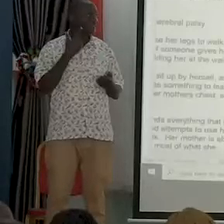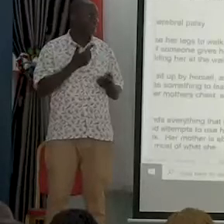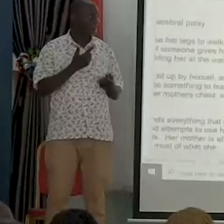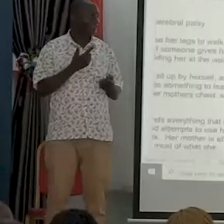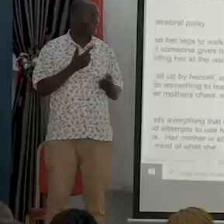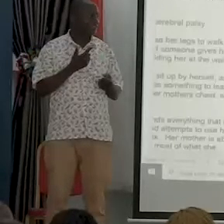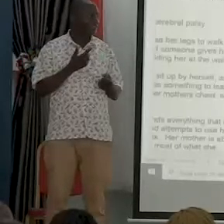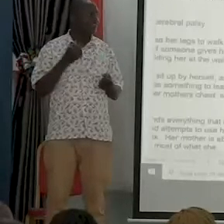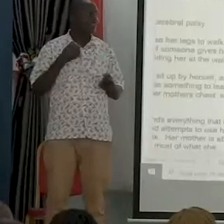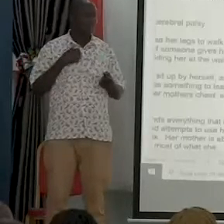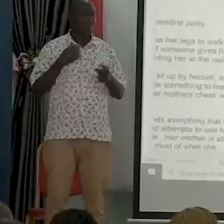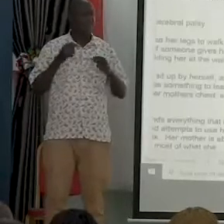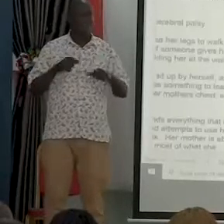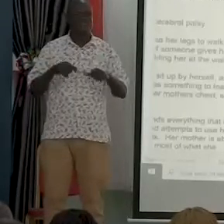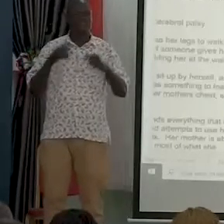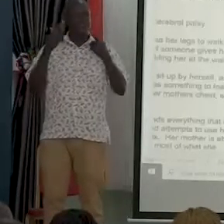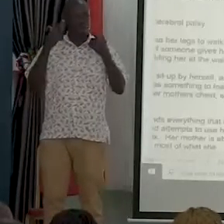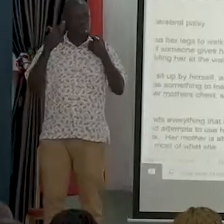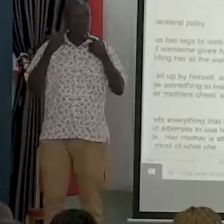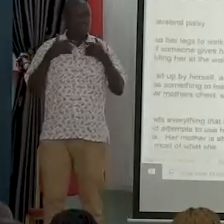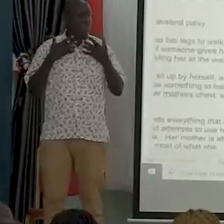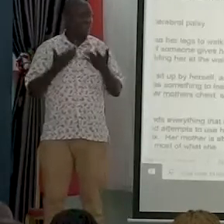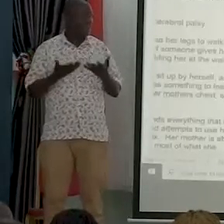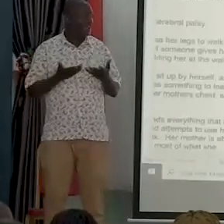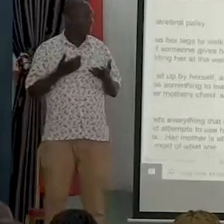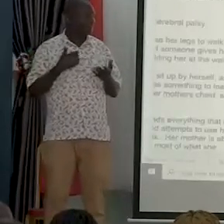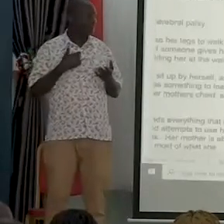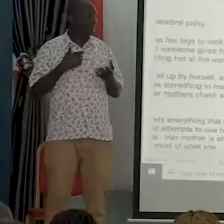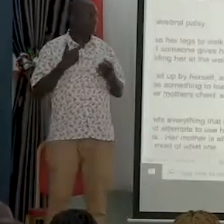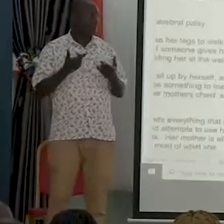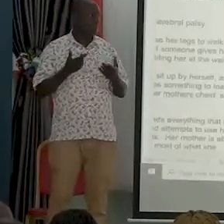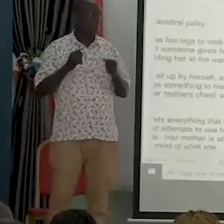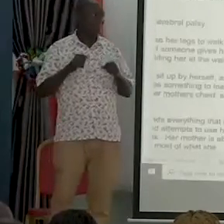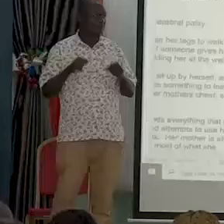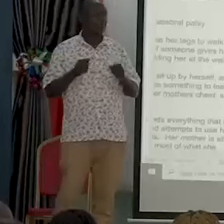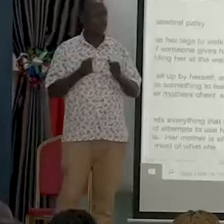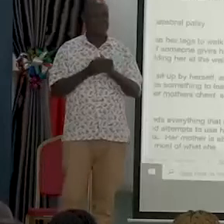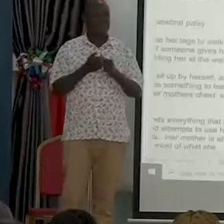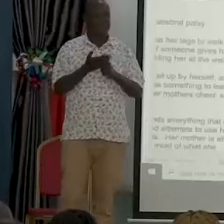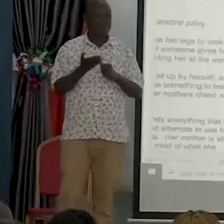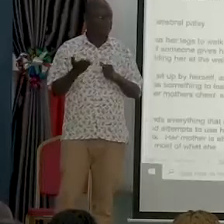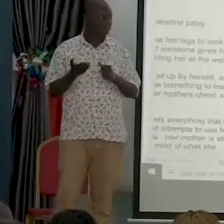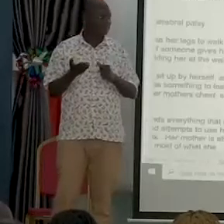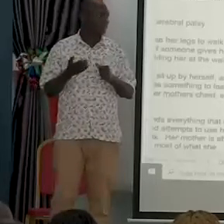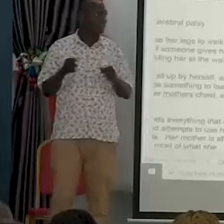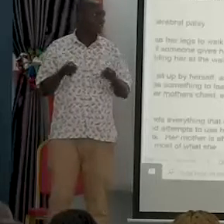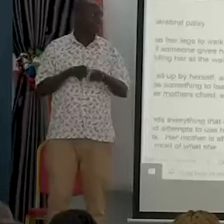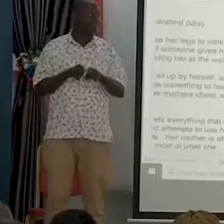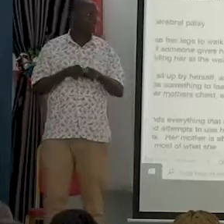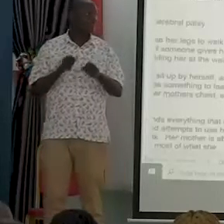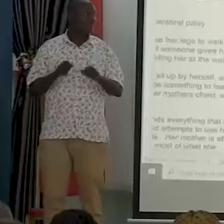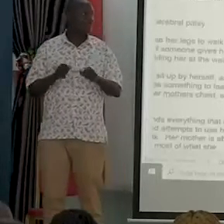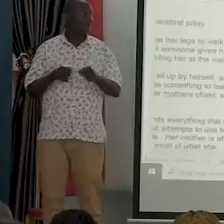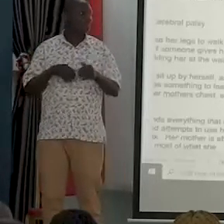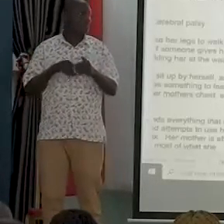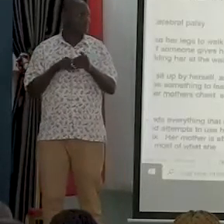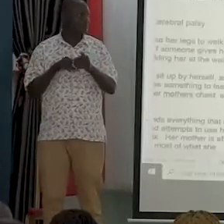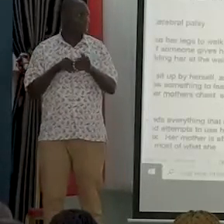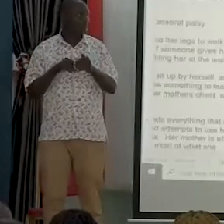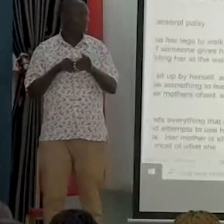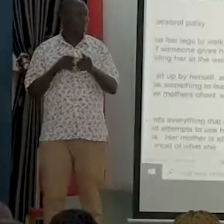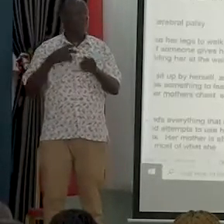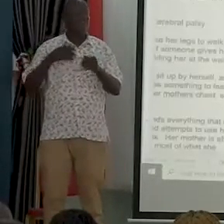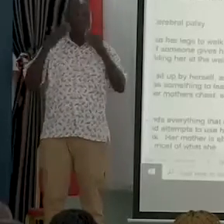but I want you to know how honored, truly honored I am to be here with you, and to be in this room full of